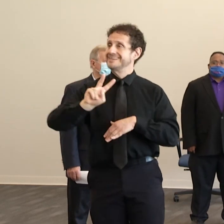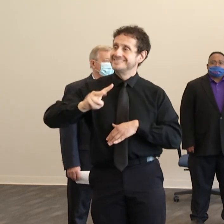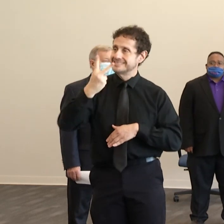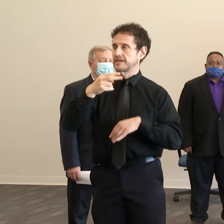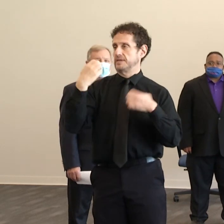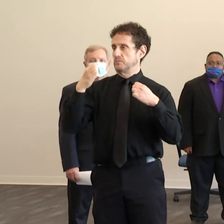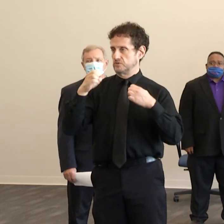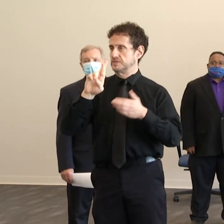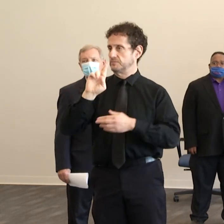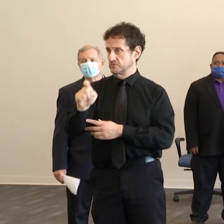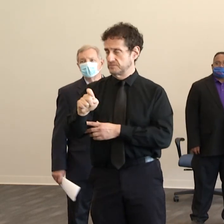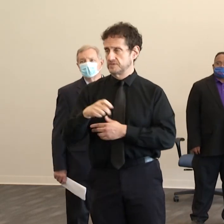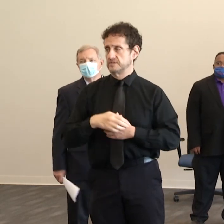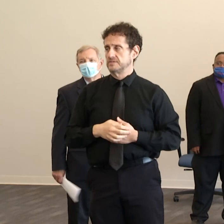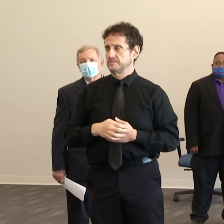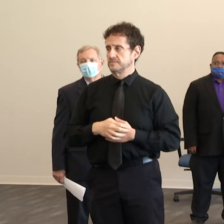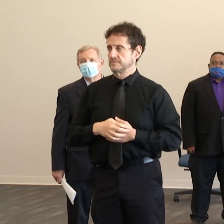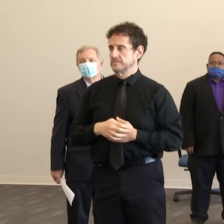Okay.